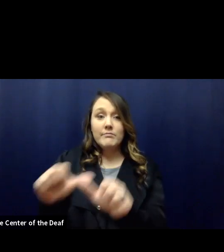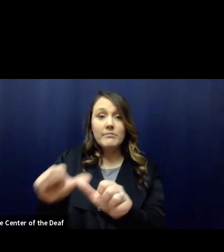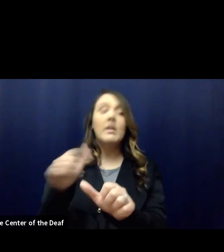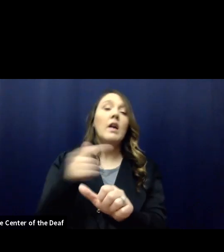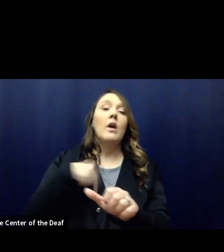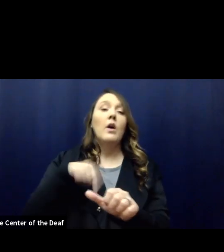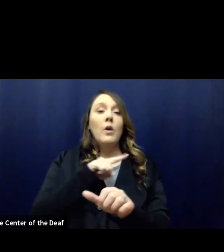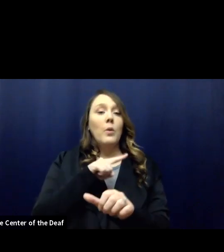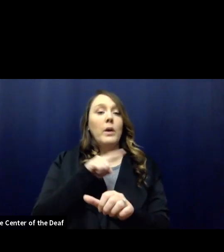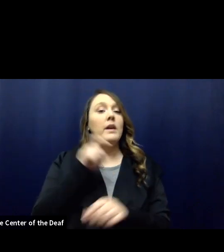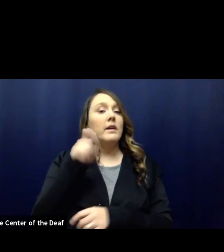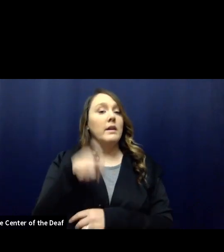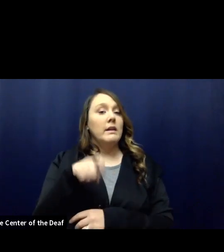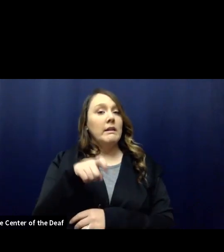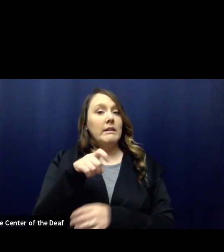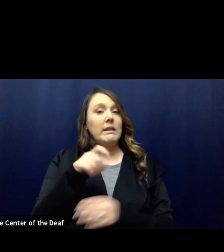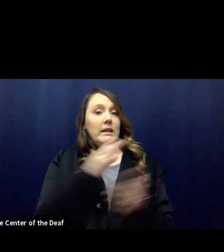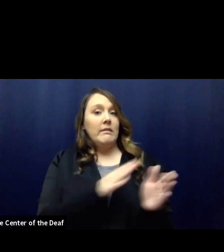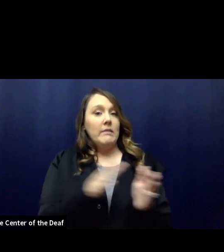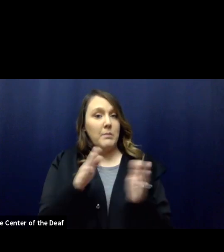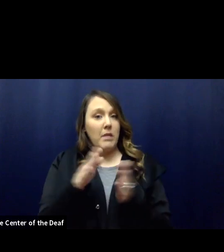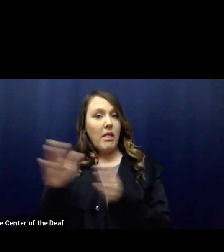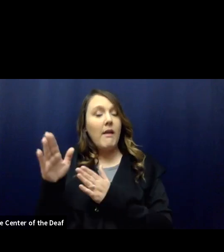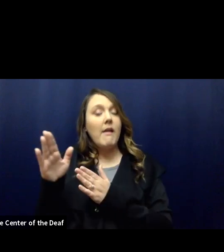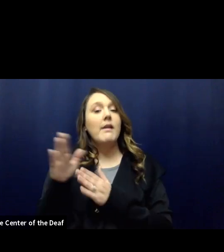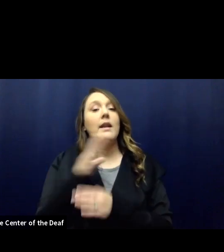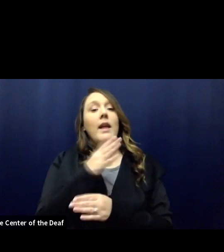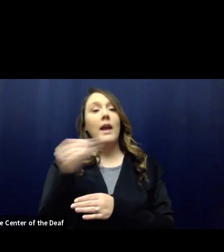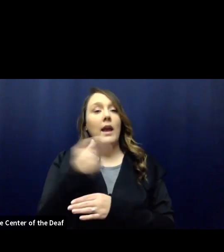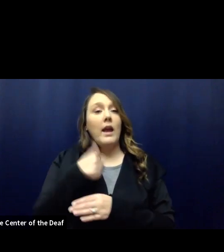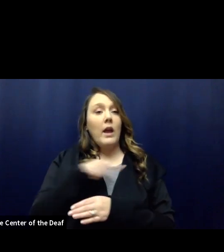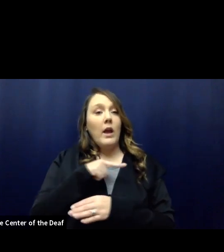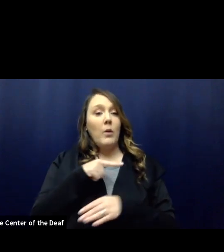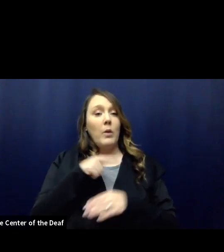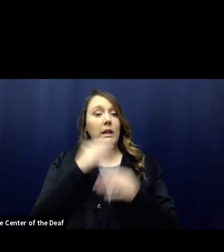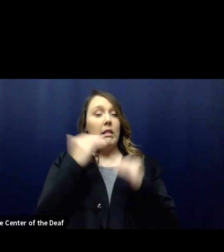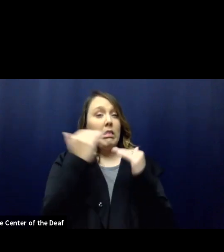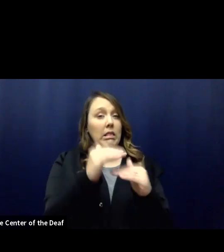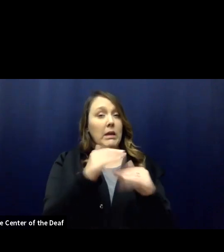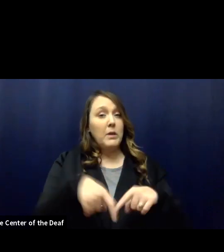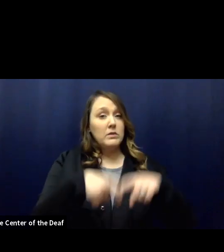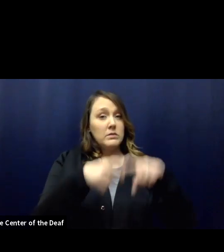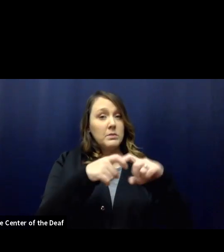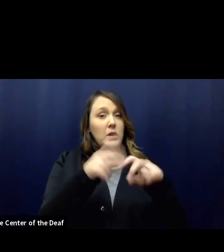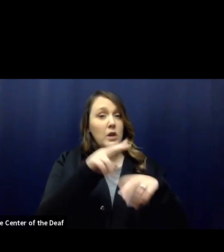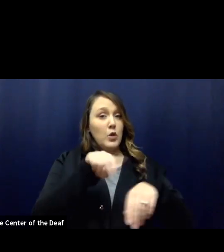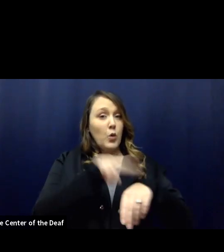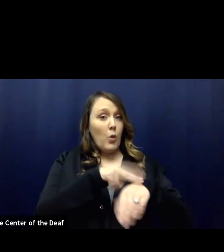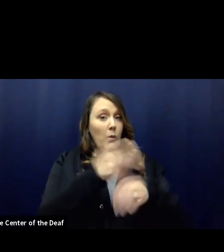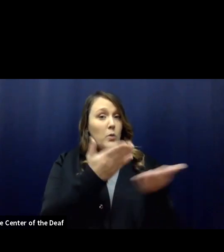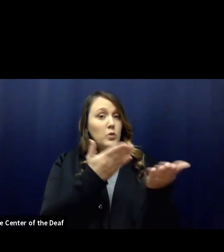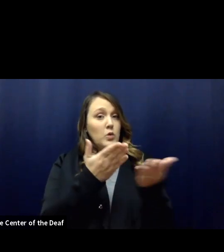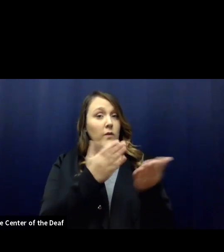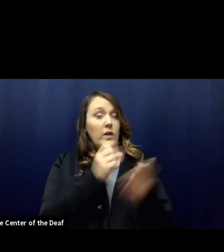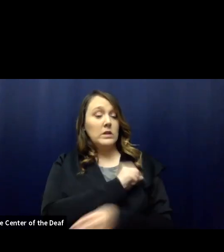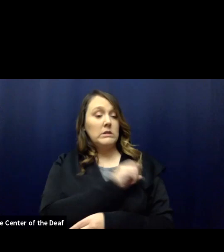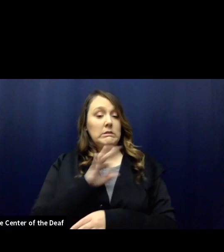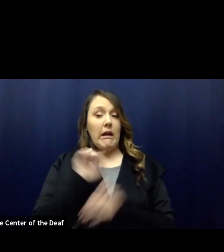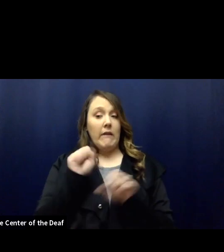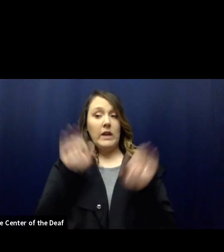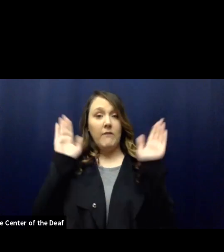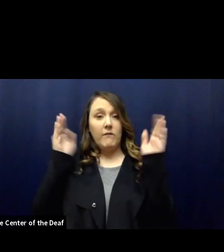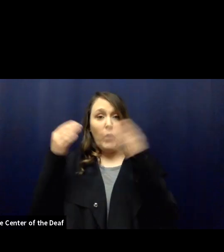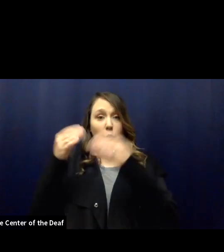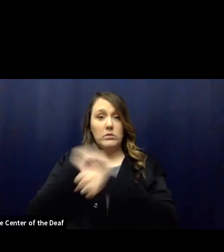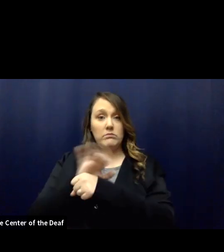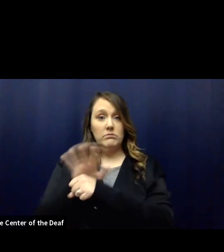of operations plan and have limited or suspended normal services so staff can work on the response. As